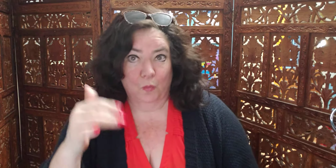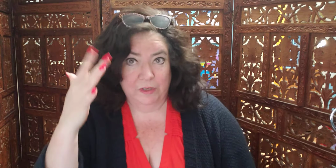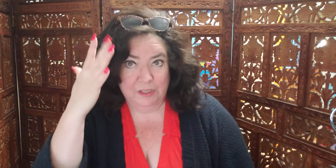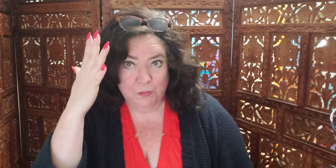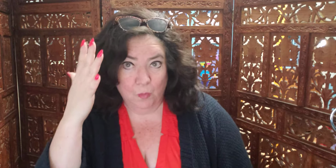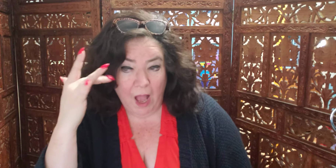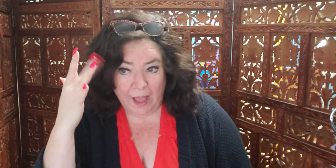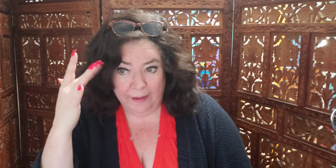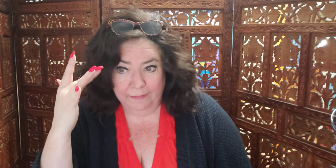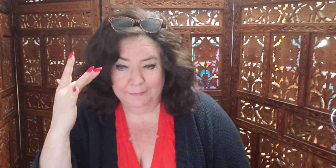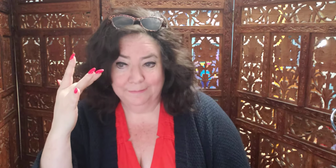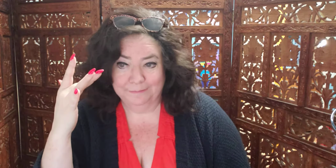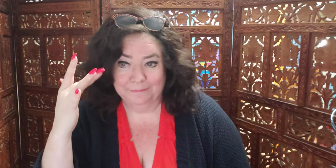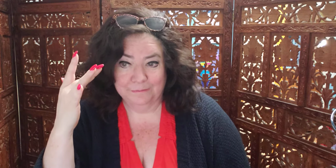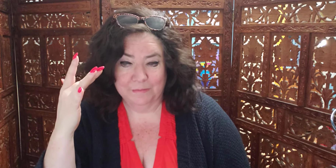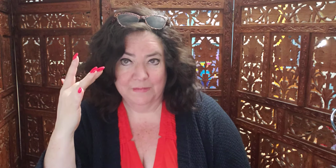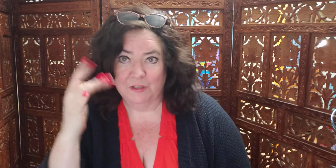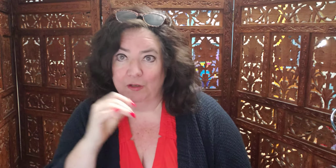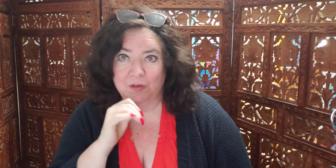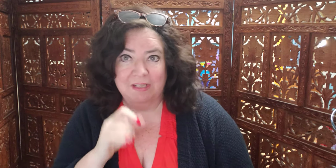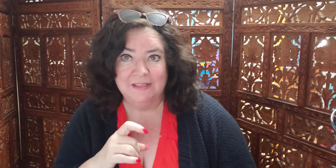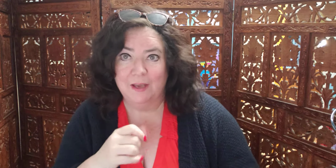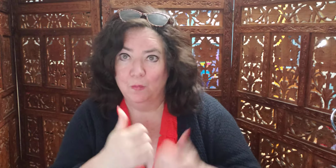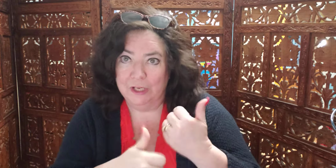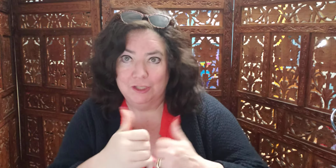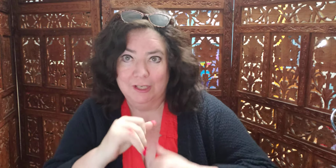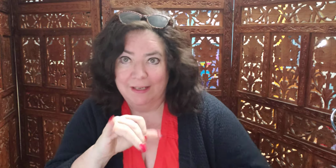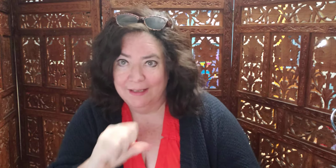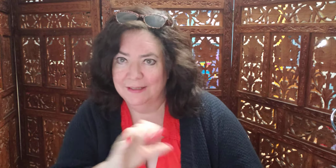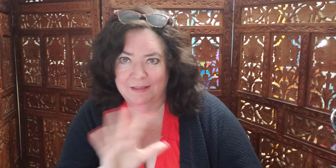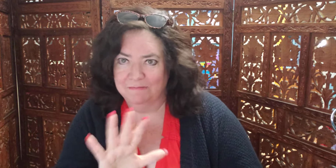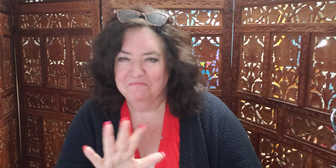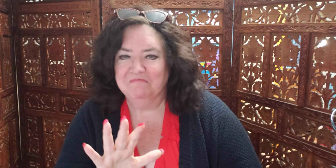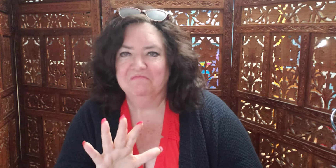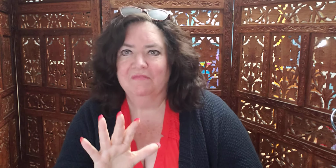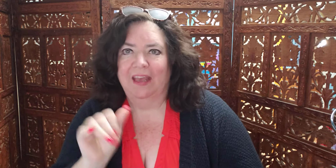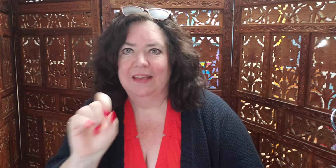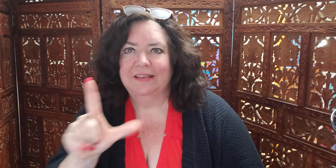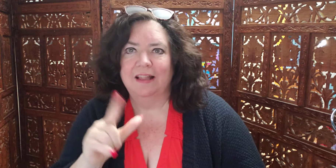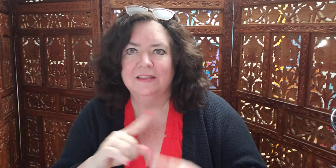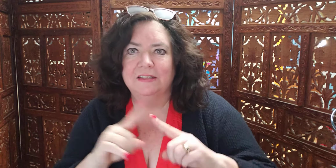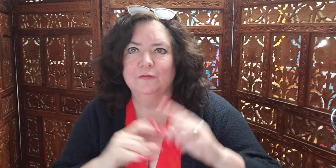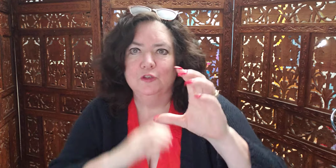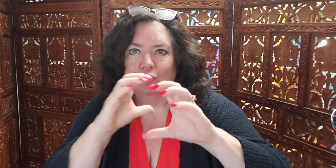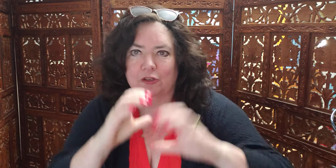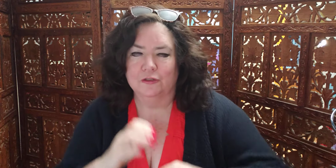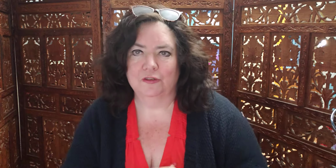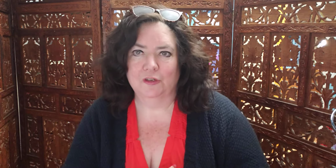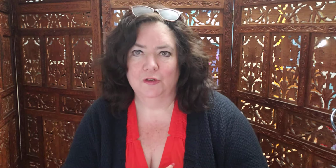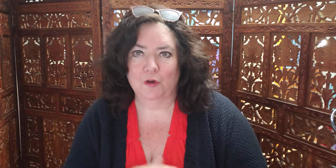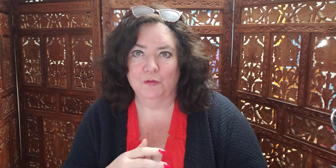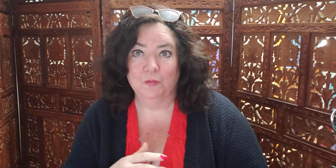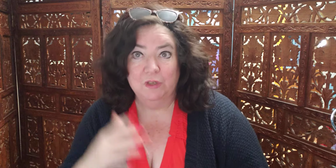Which is why, so you don't need to say which is, ASL has a different structure. So you go, which